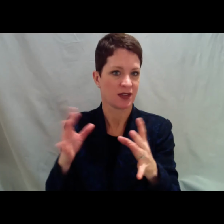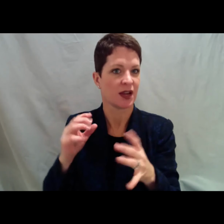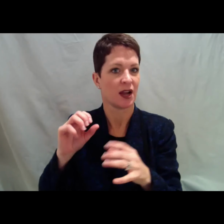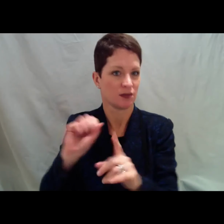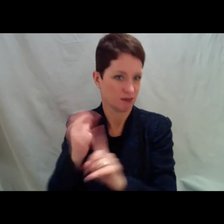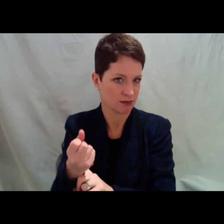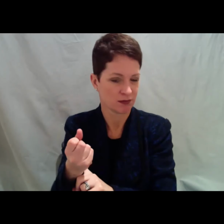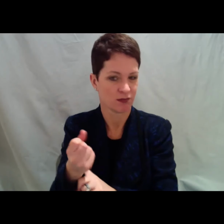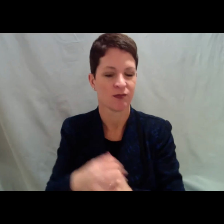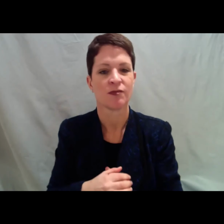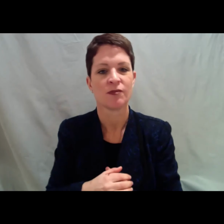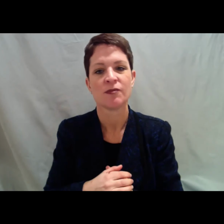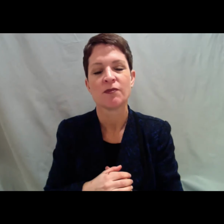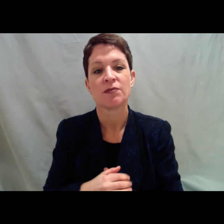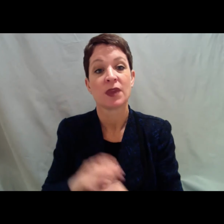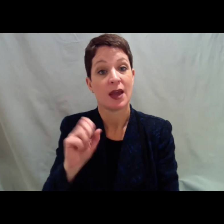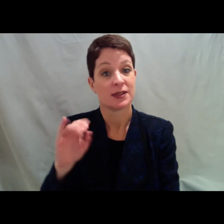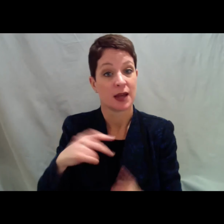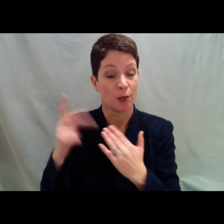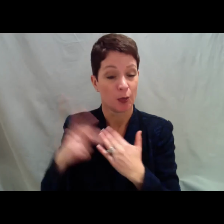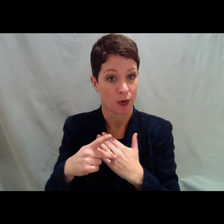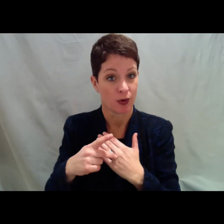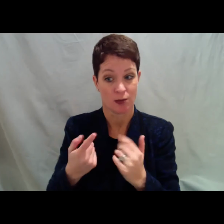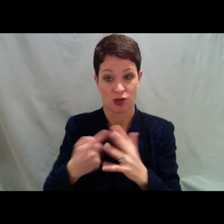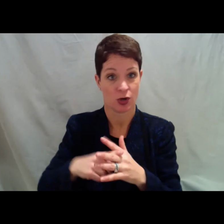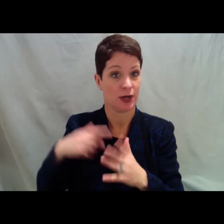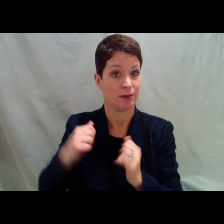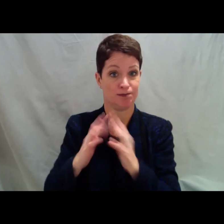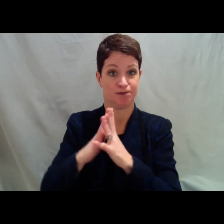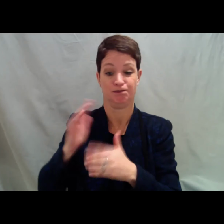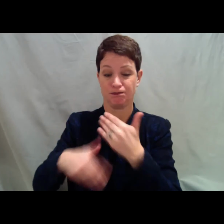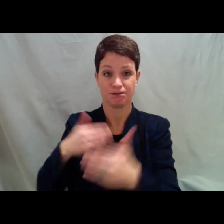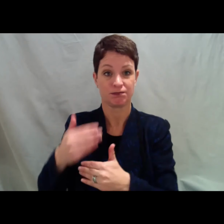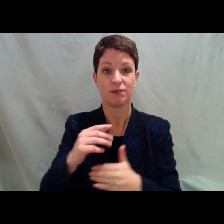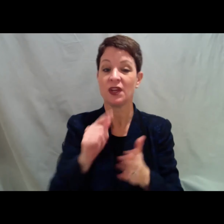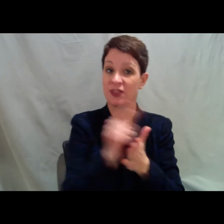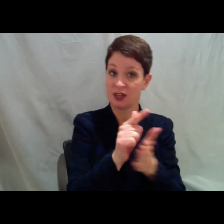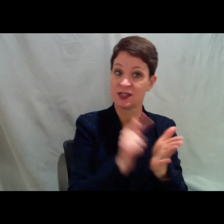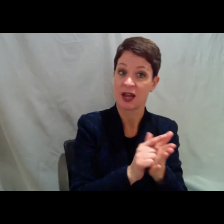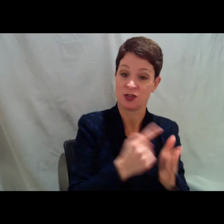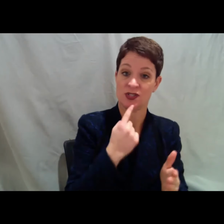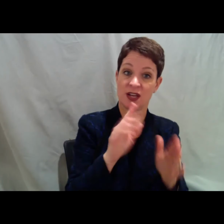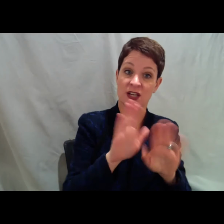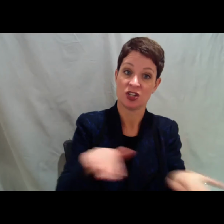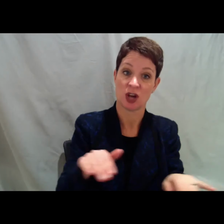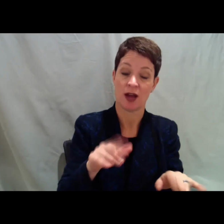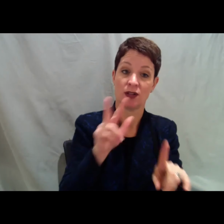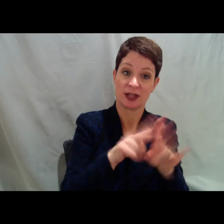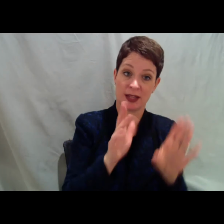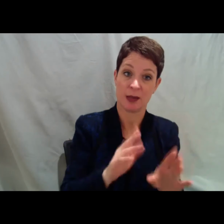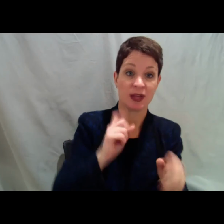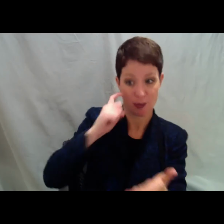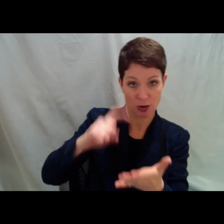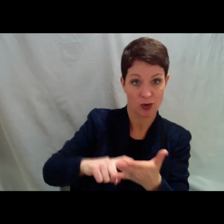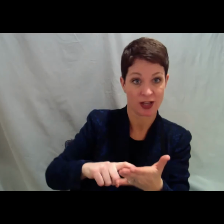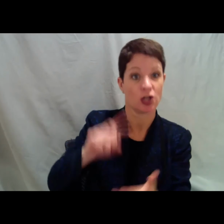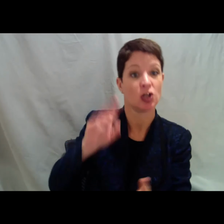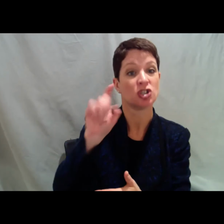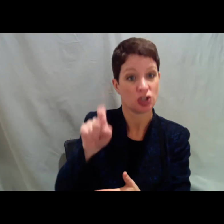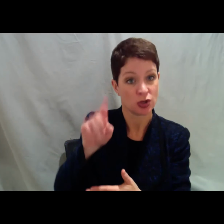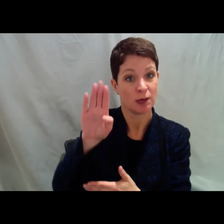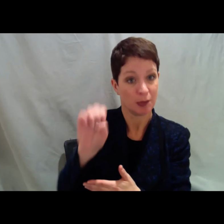here. So when the SSI program went into effect, the governing statute actually said that a child claimant could be recognized, should be